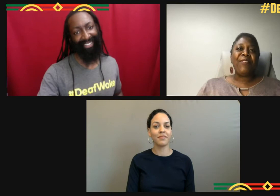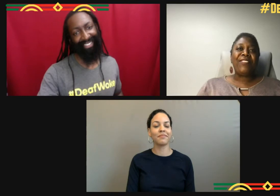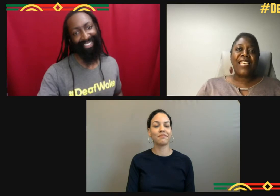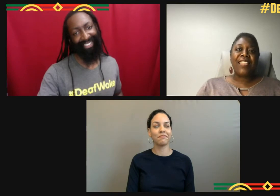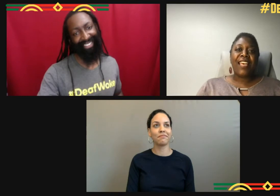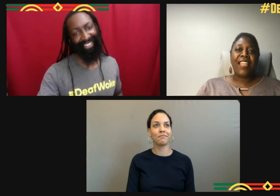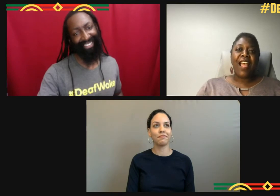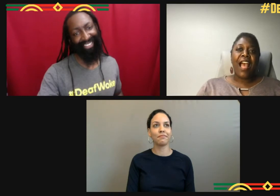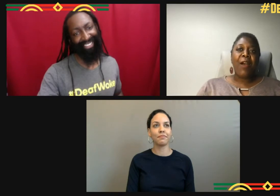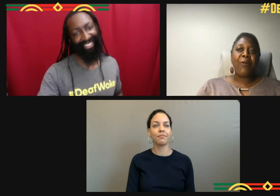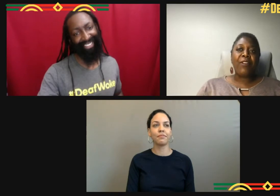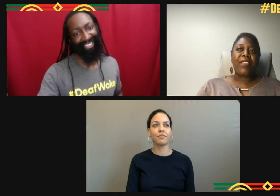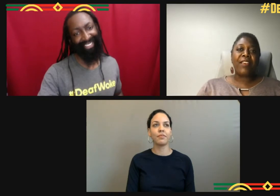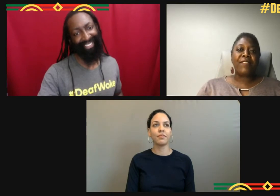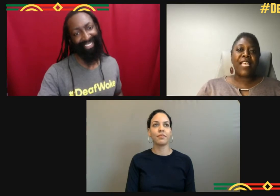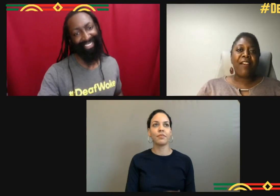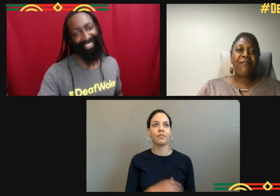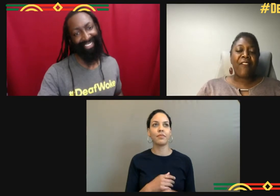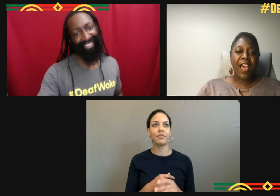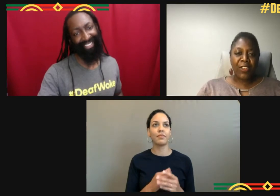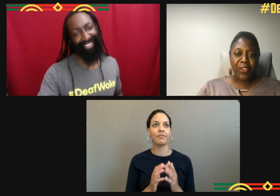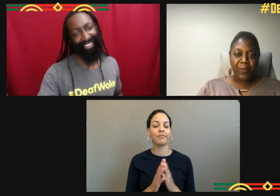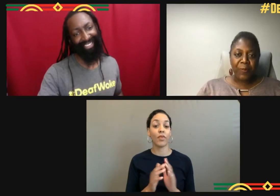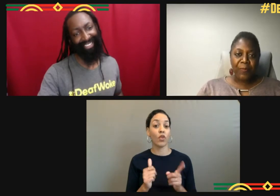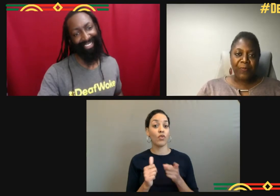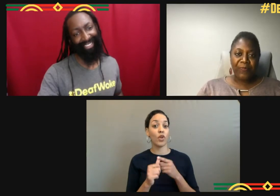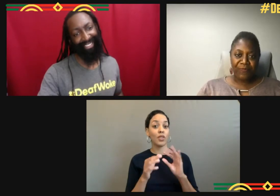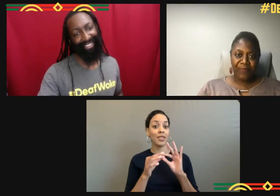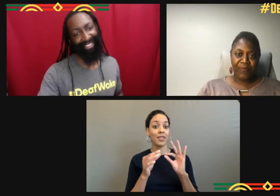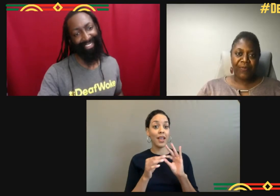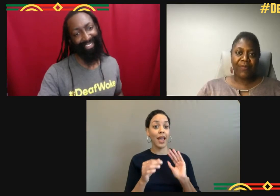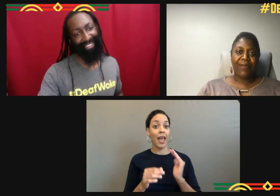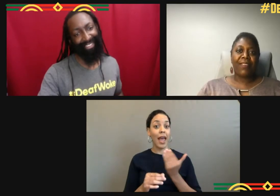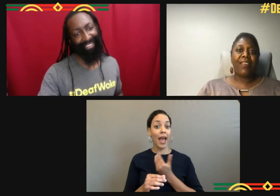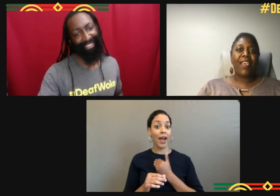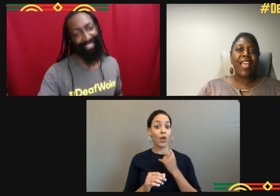Well, let me say that our gifts have value,